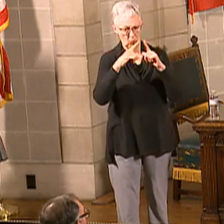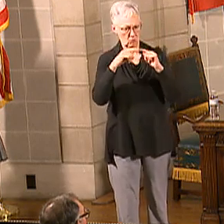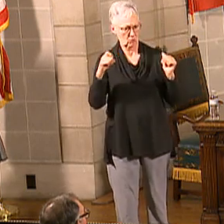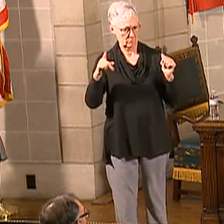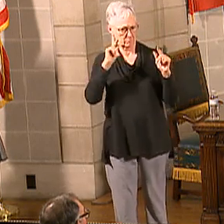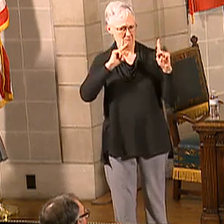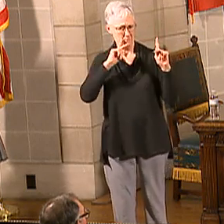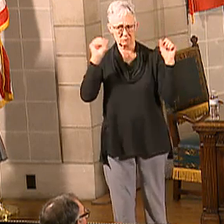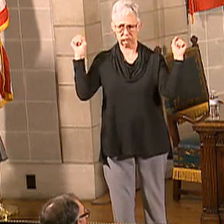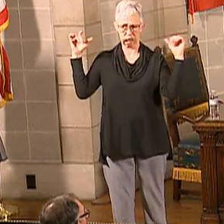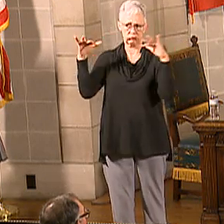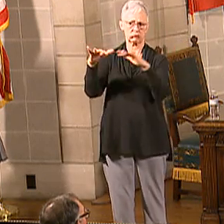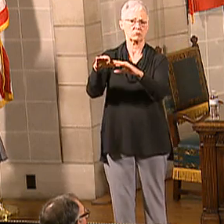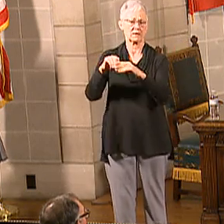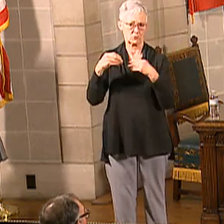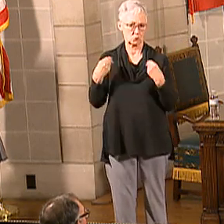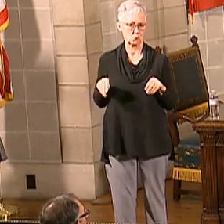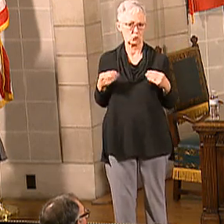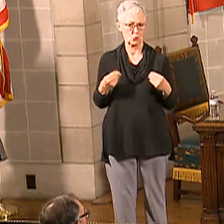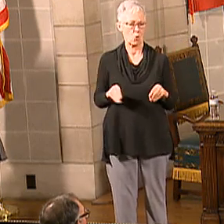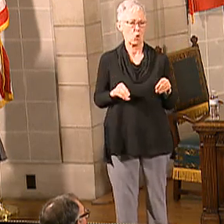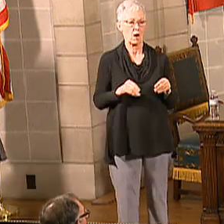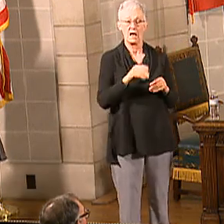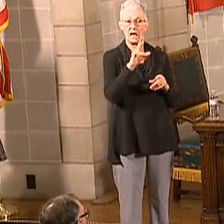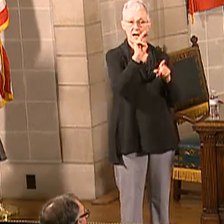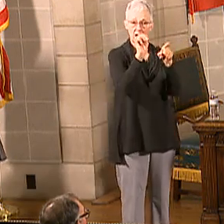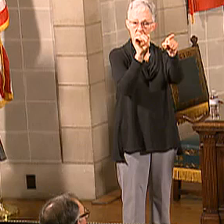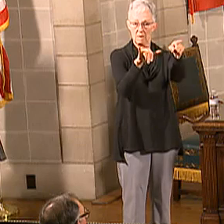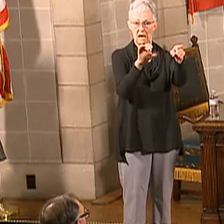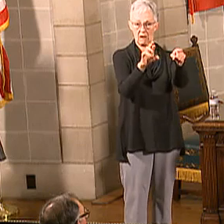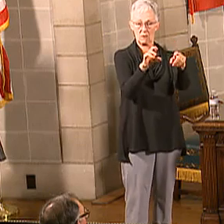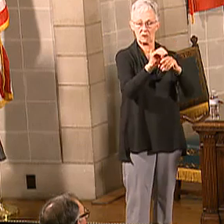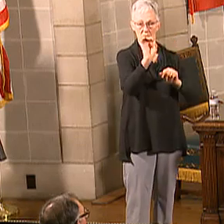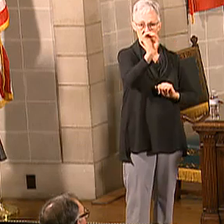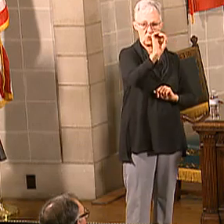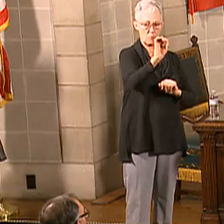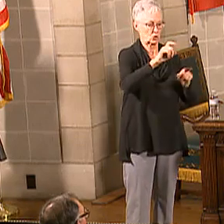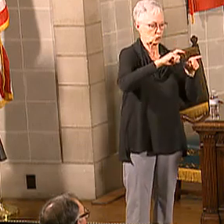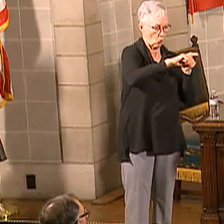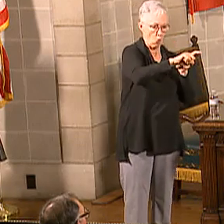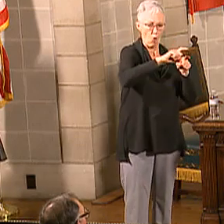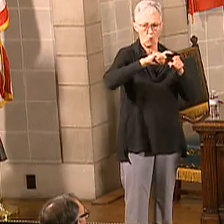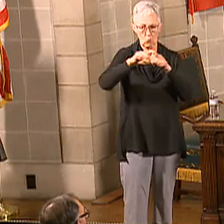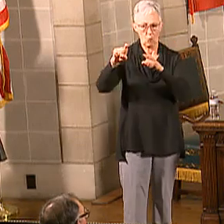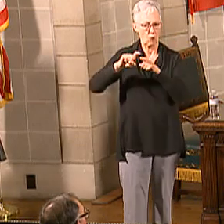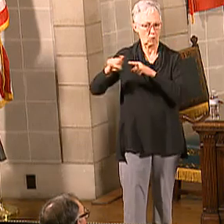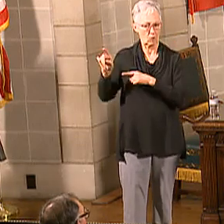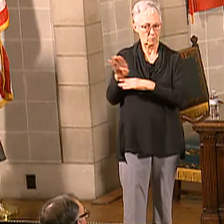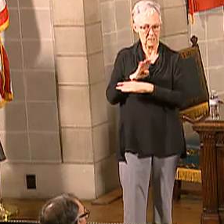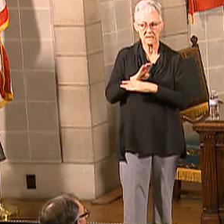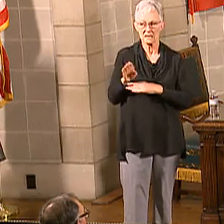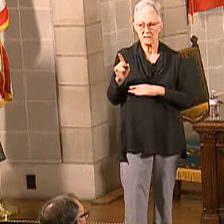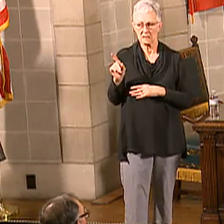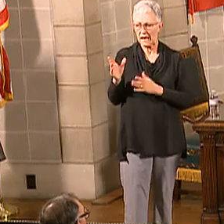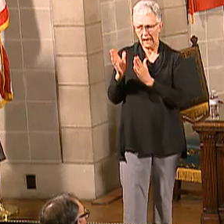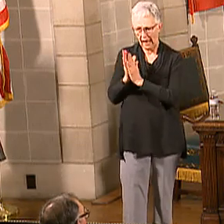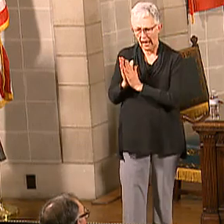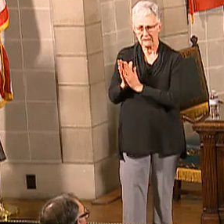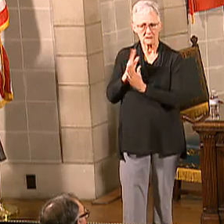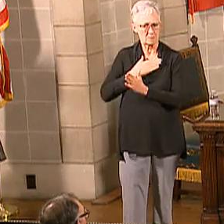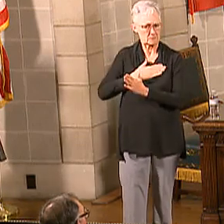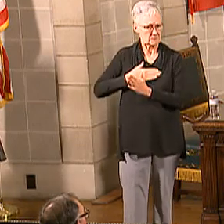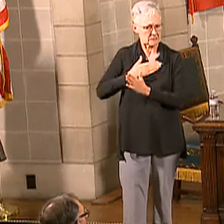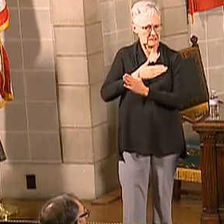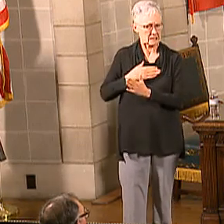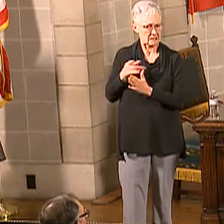asking them to take additional steps to keep people separated. They almost universally have taken steps to do that. She just sent me a text today about a